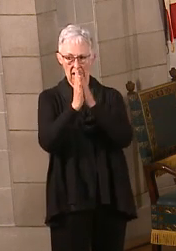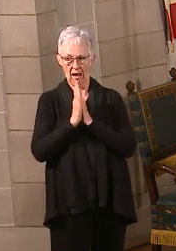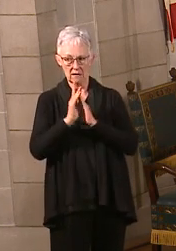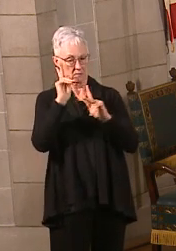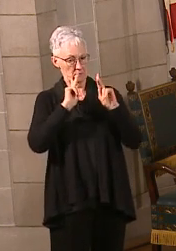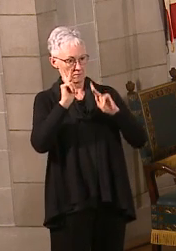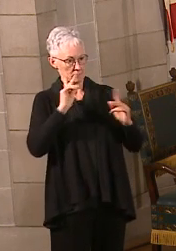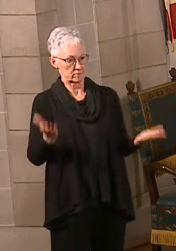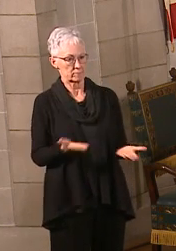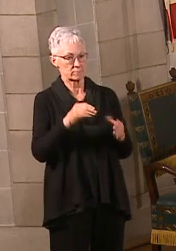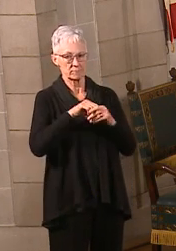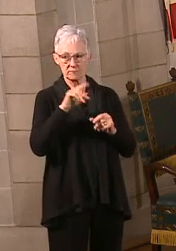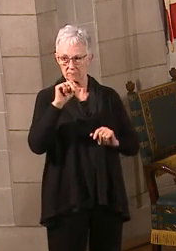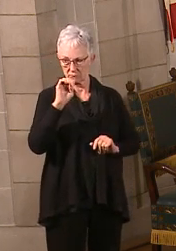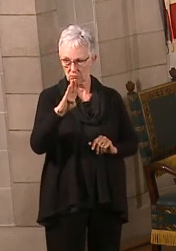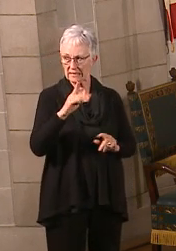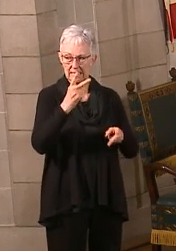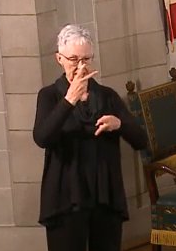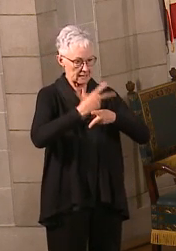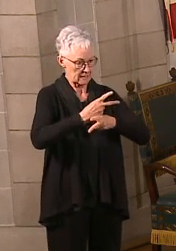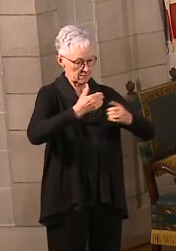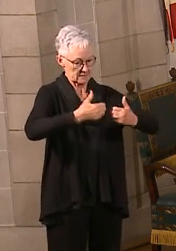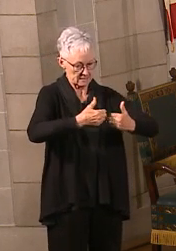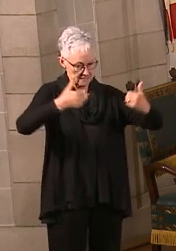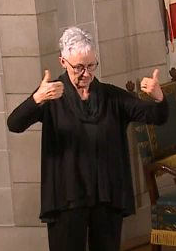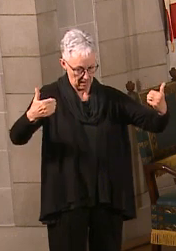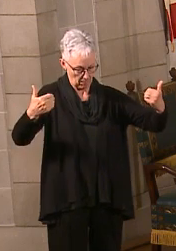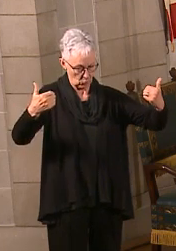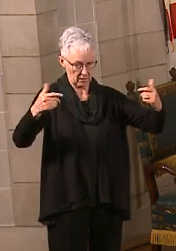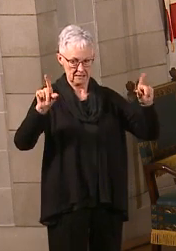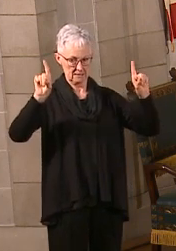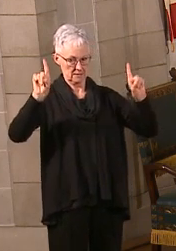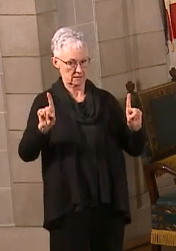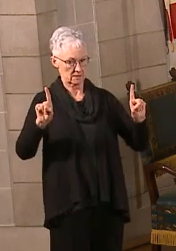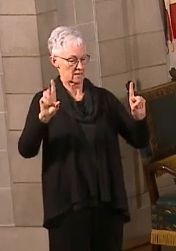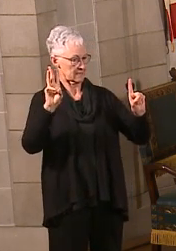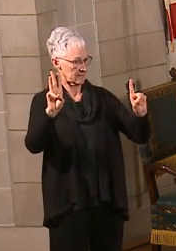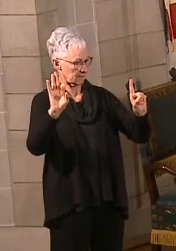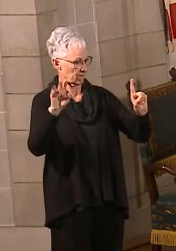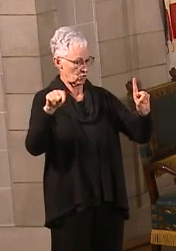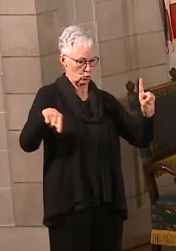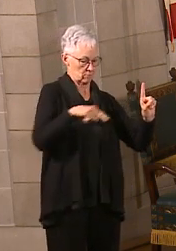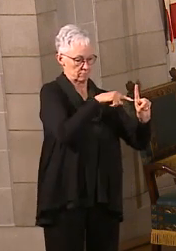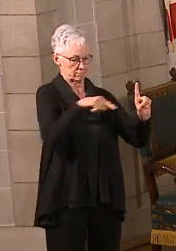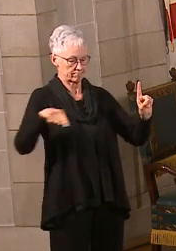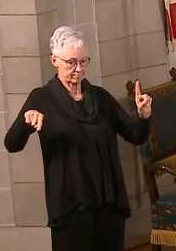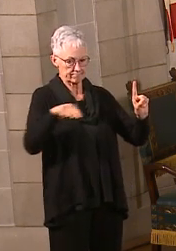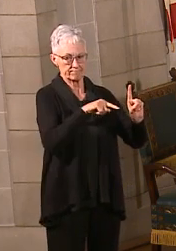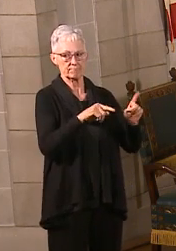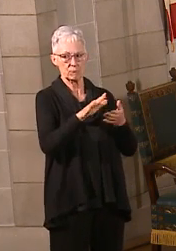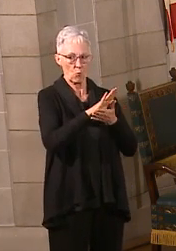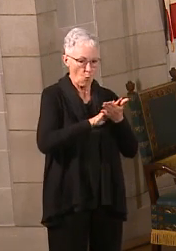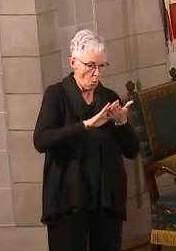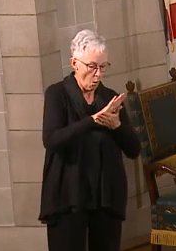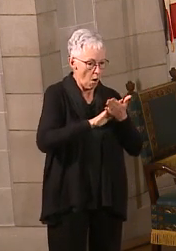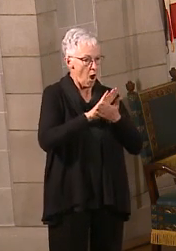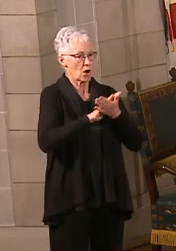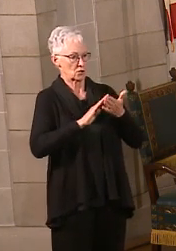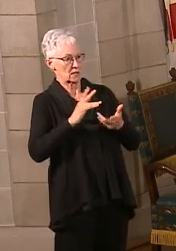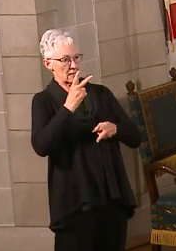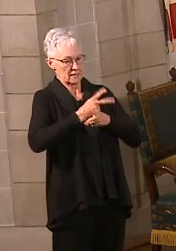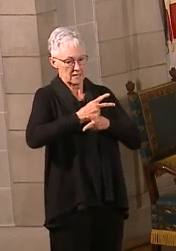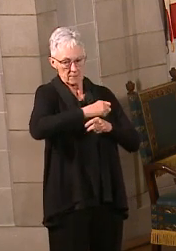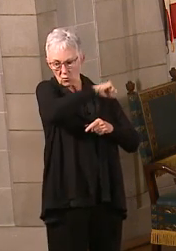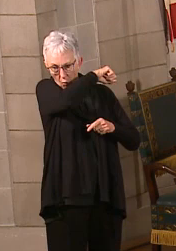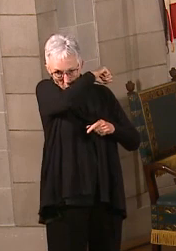the social distancing, personal hygiene, all the other things we've talked about to be able to make that